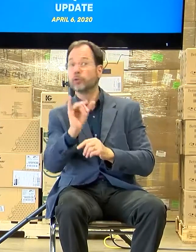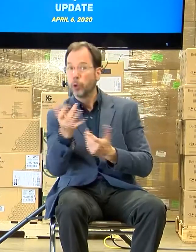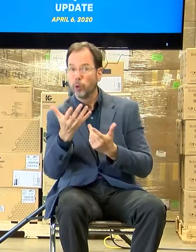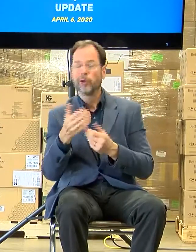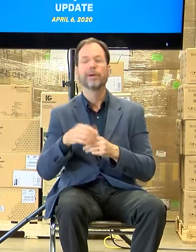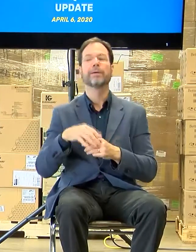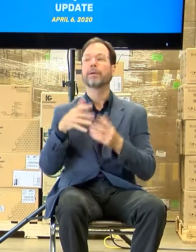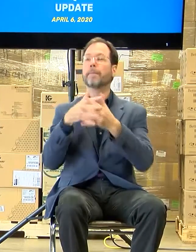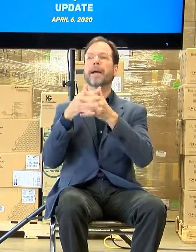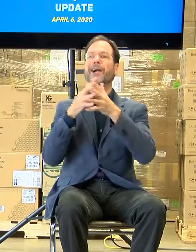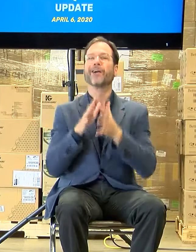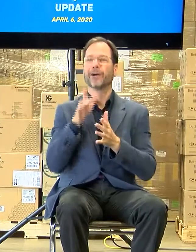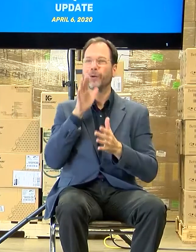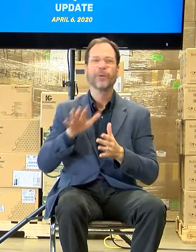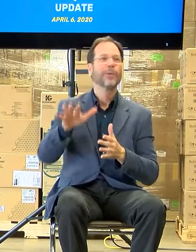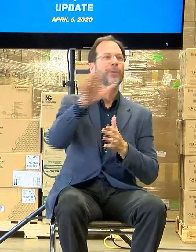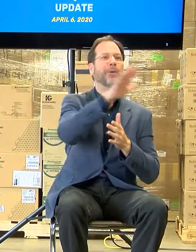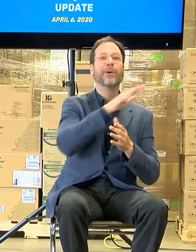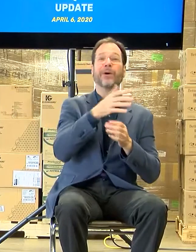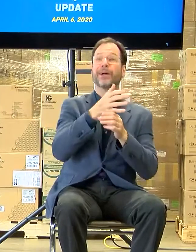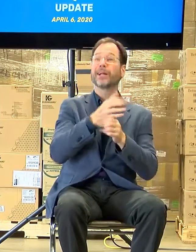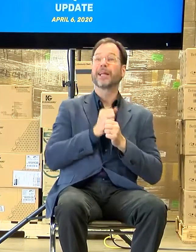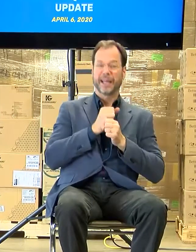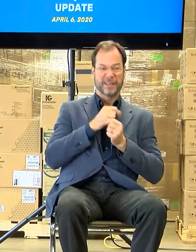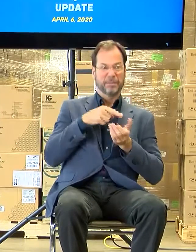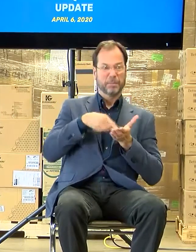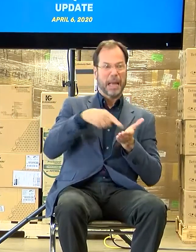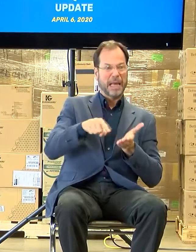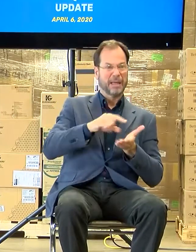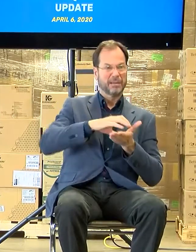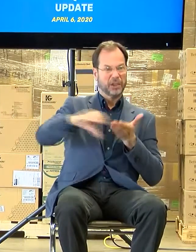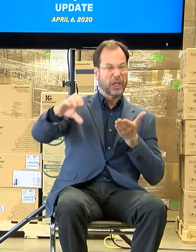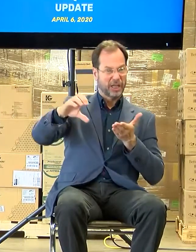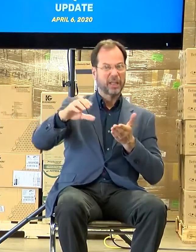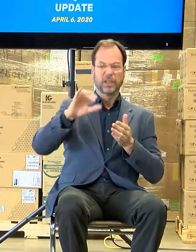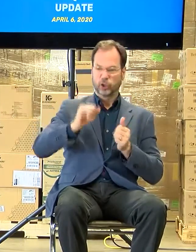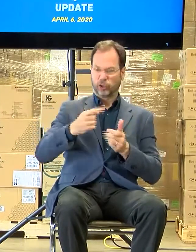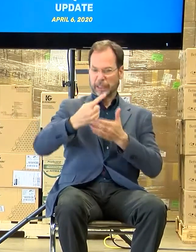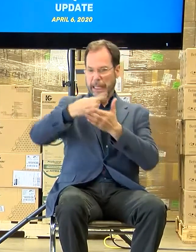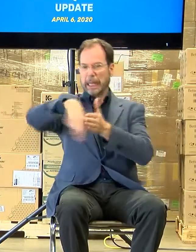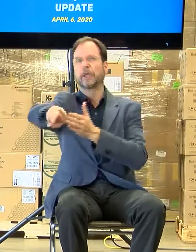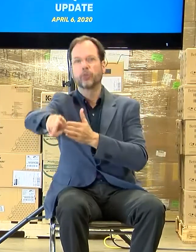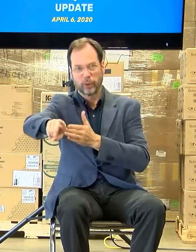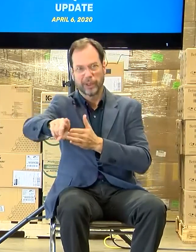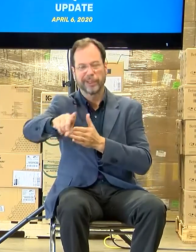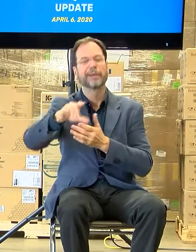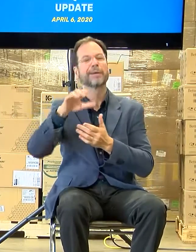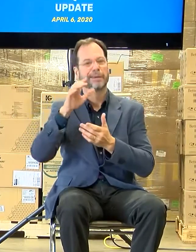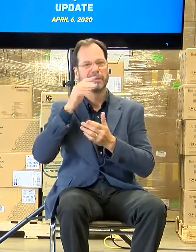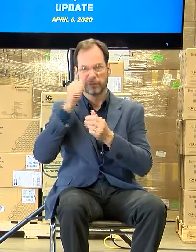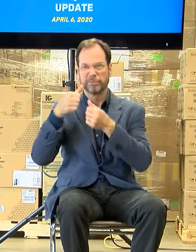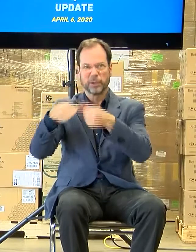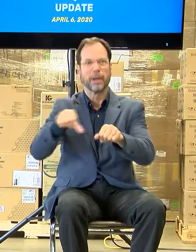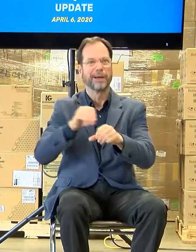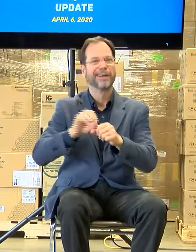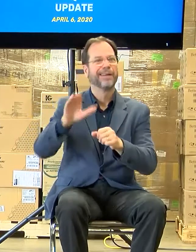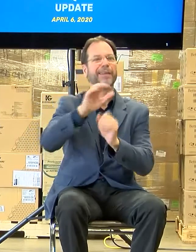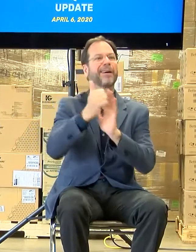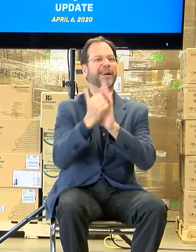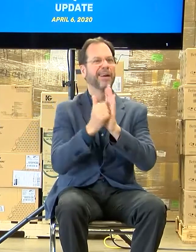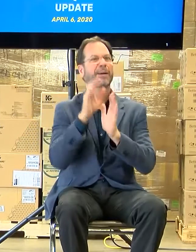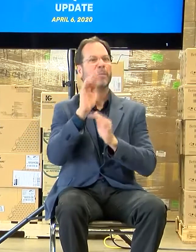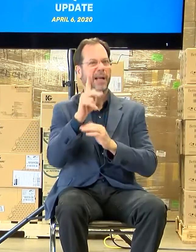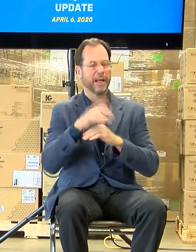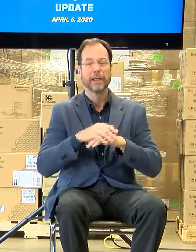our fellow Americans should begin next week. This is the money that goes to individuals who